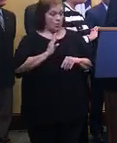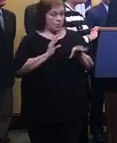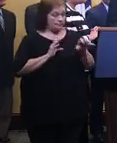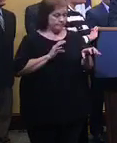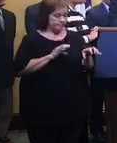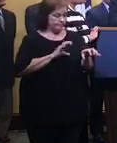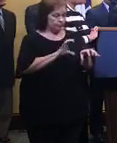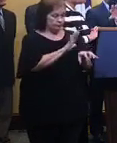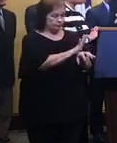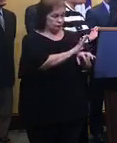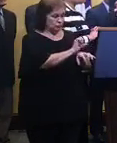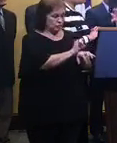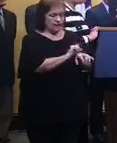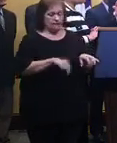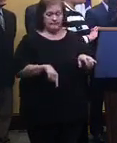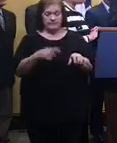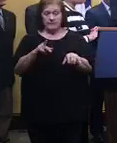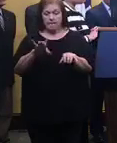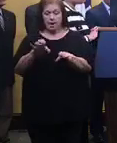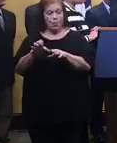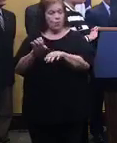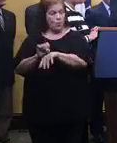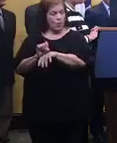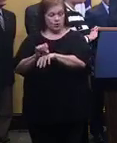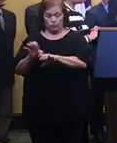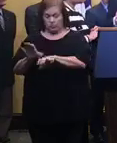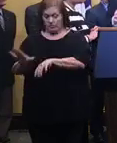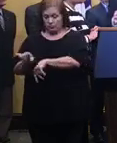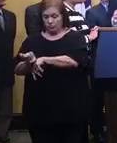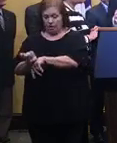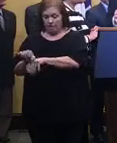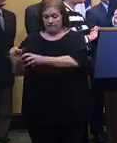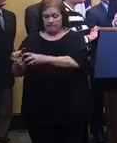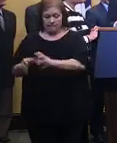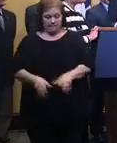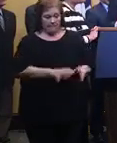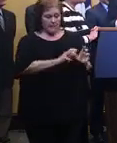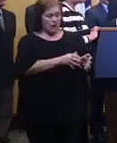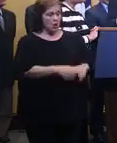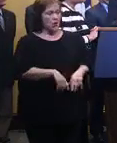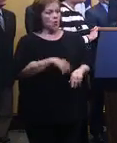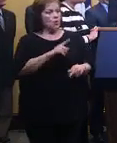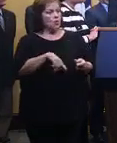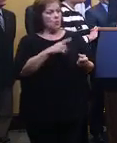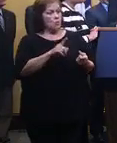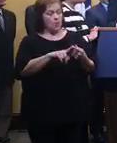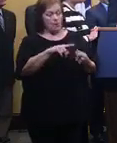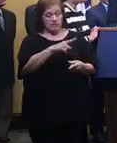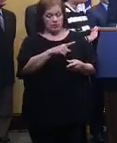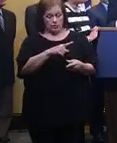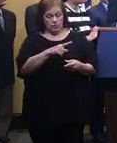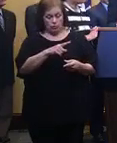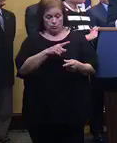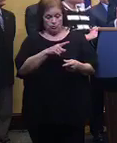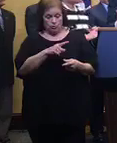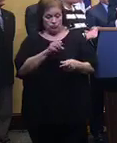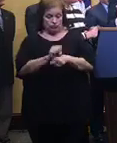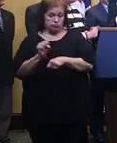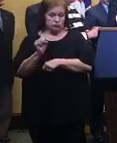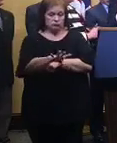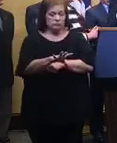thing, Department of Public Works doing its thing, and when you're submitting a design for a street,